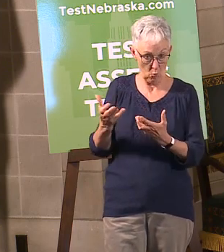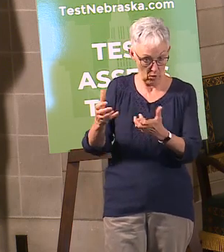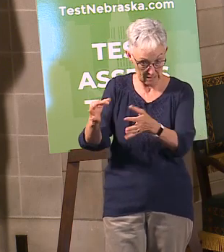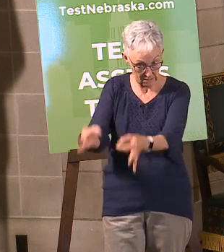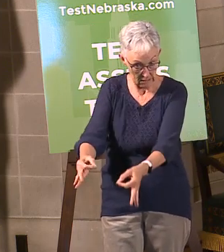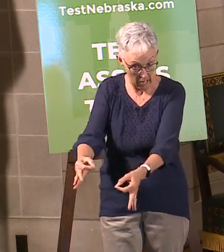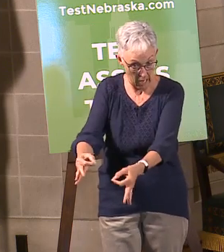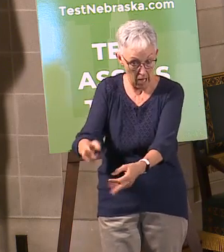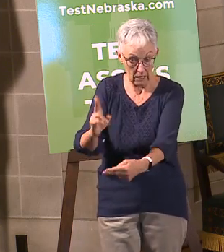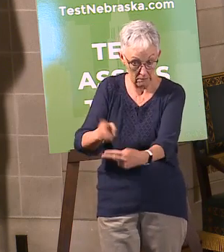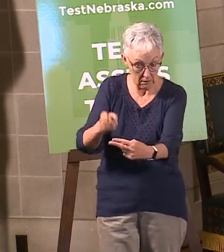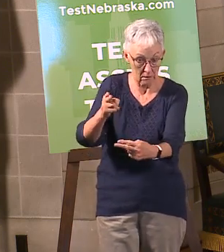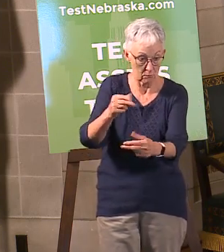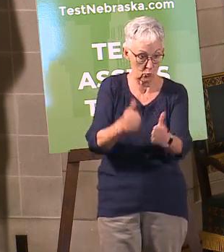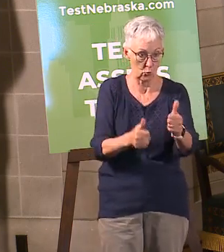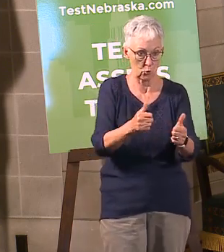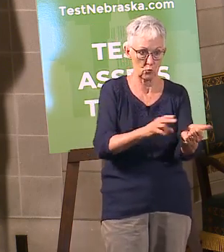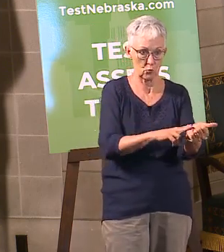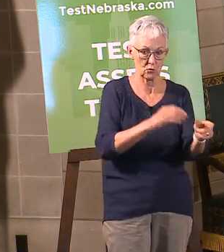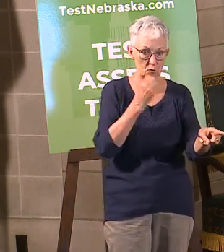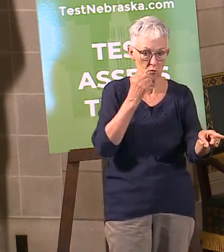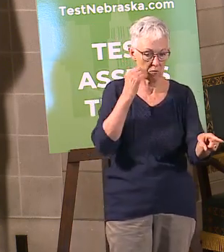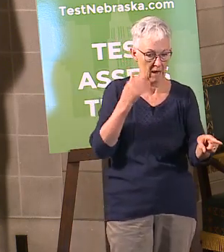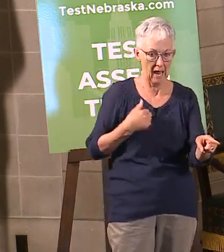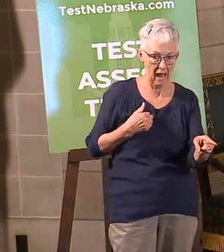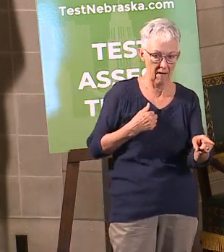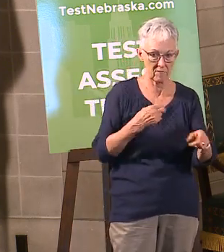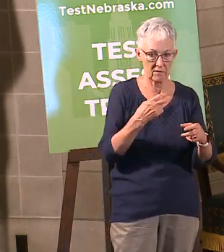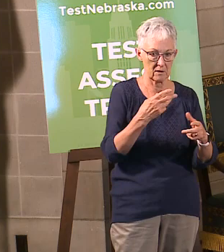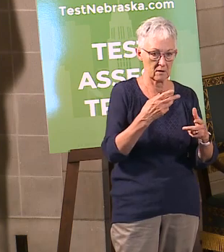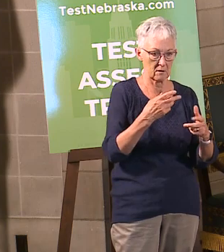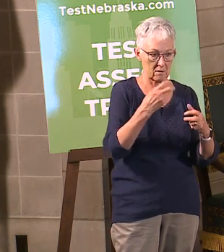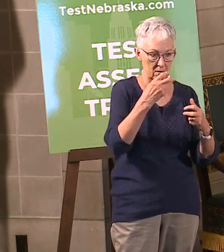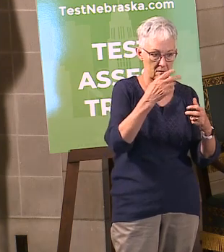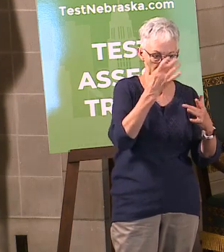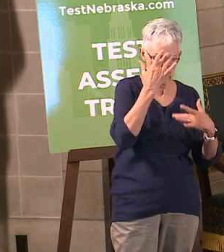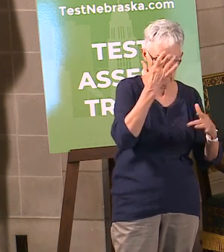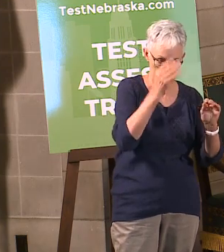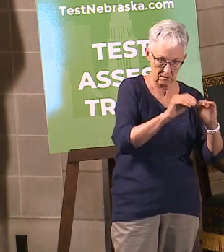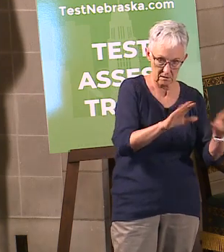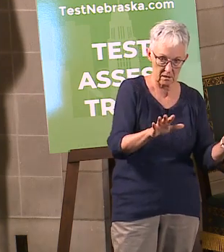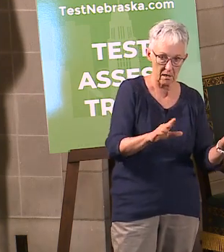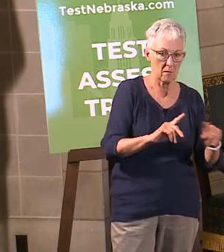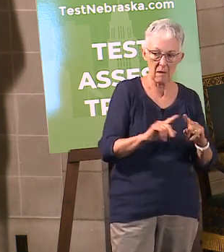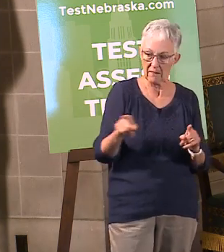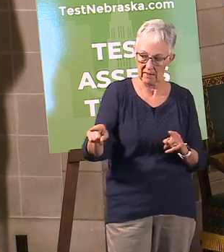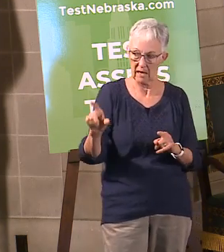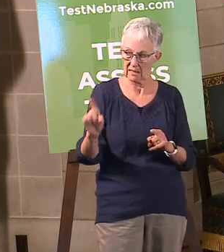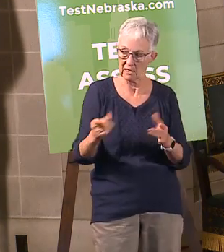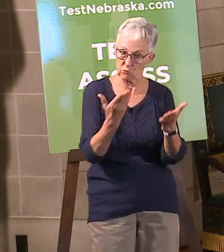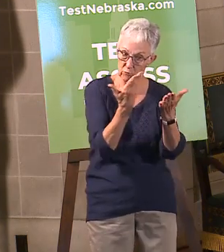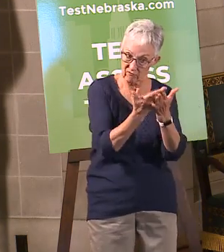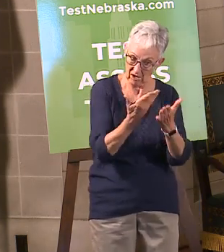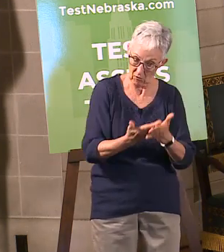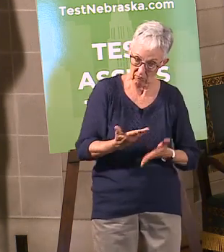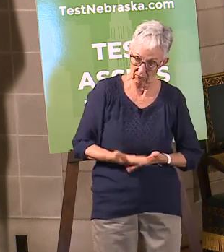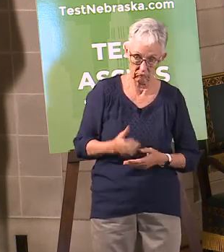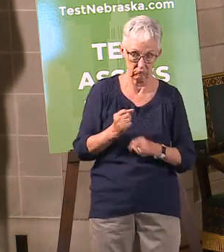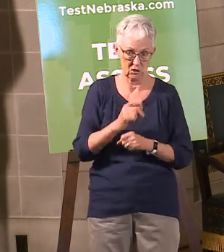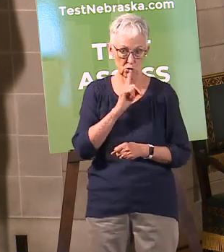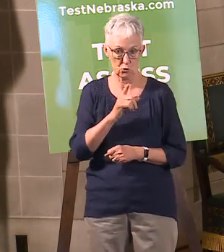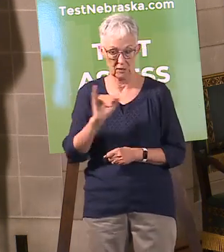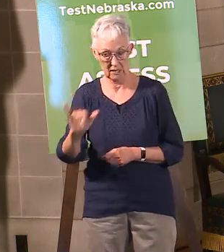to make. But again, on things like verifying employment and so forth, they've got to make sure that their data is accurate with regard to that. And